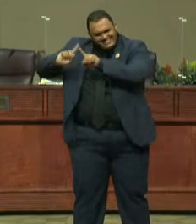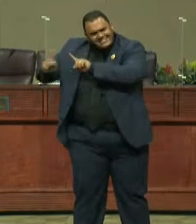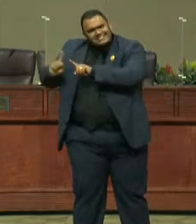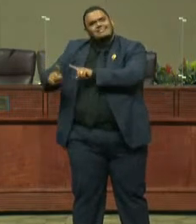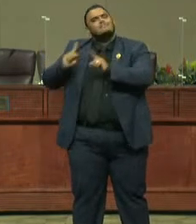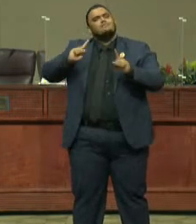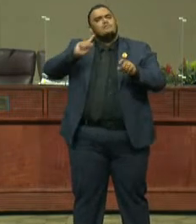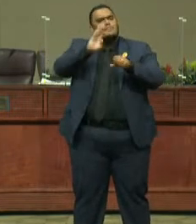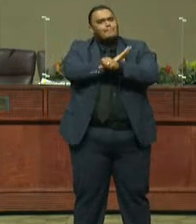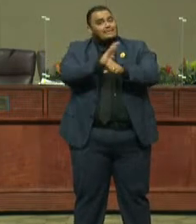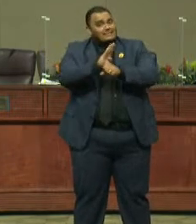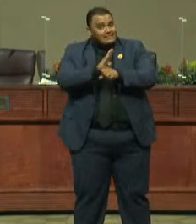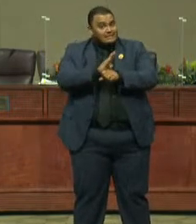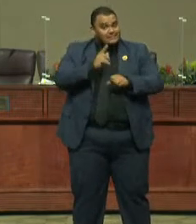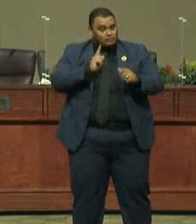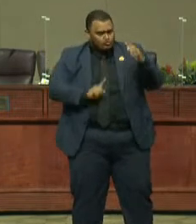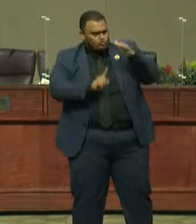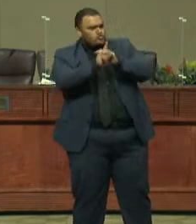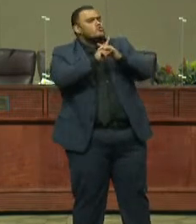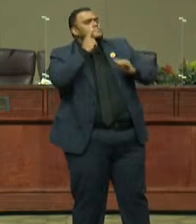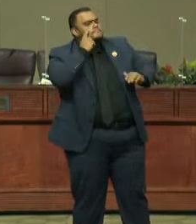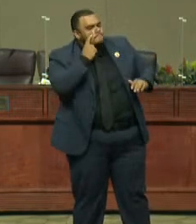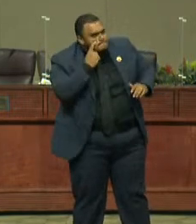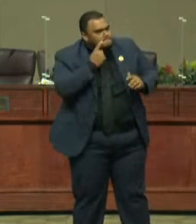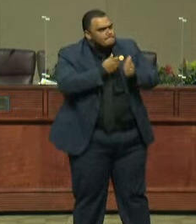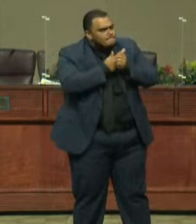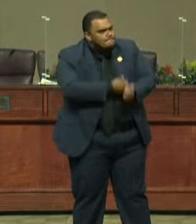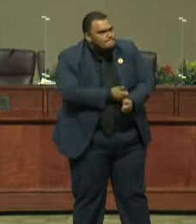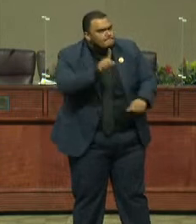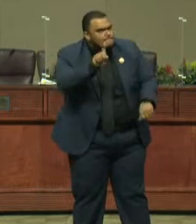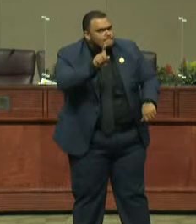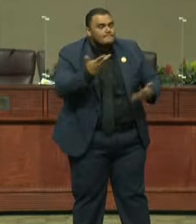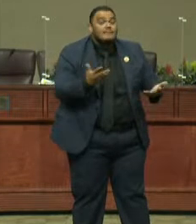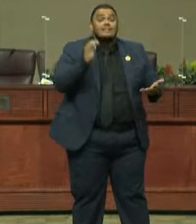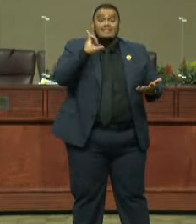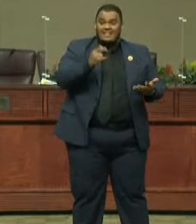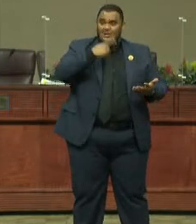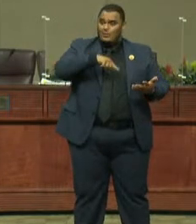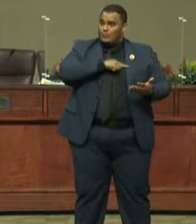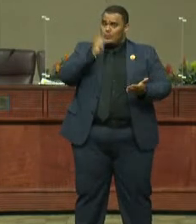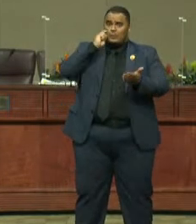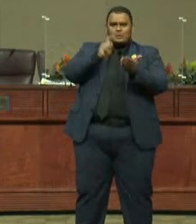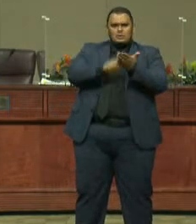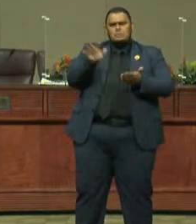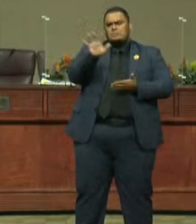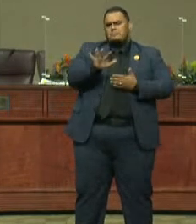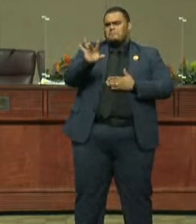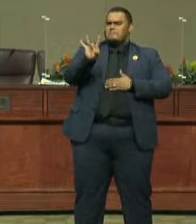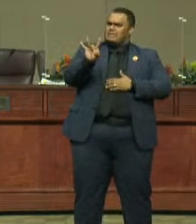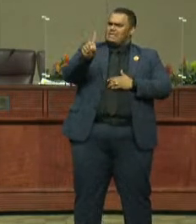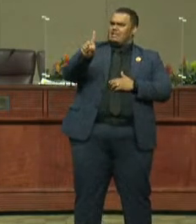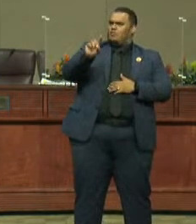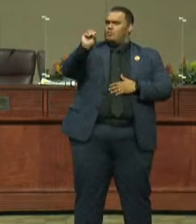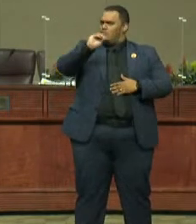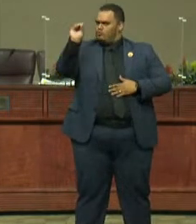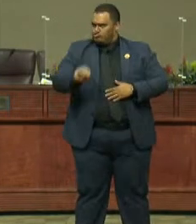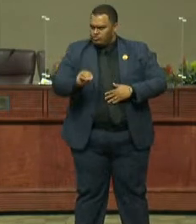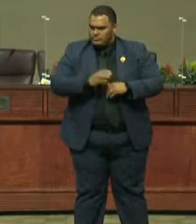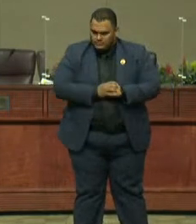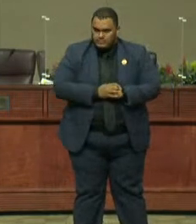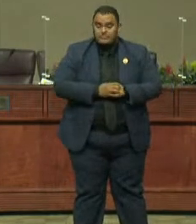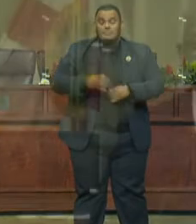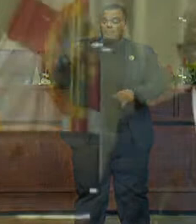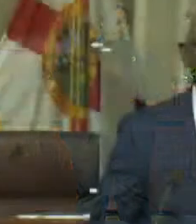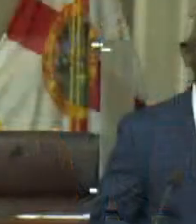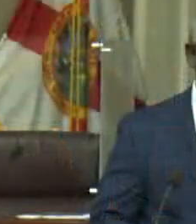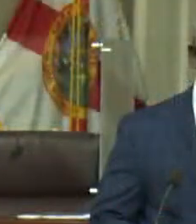still see a relatively high rate of compliance, about 81%. And lastly, we are